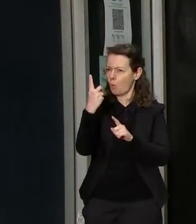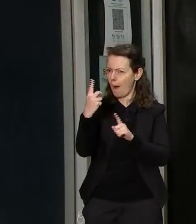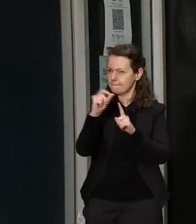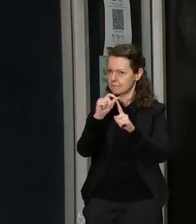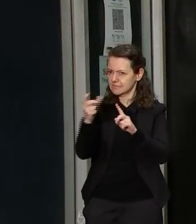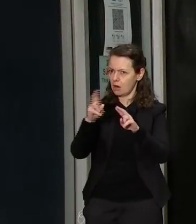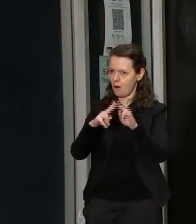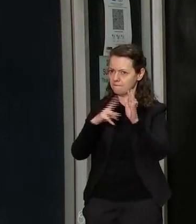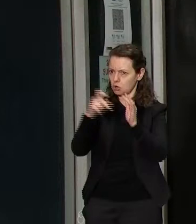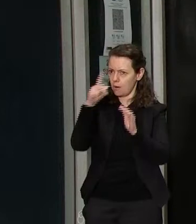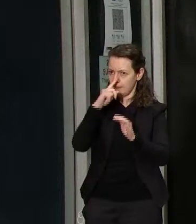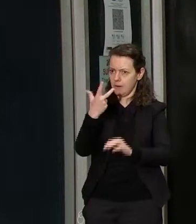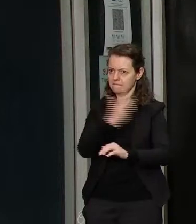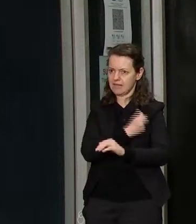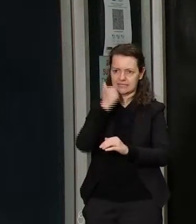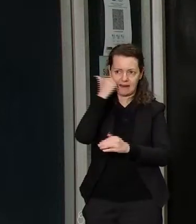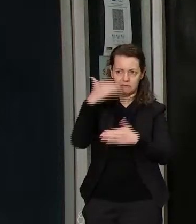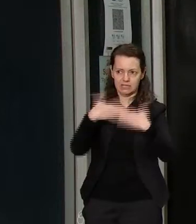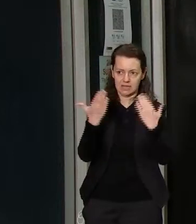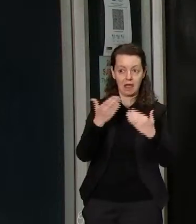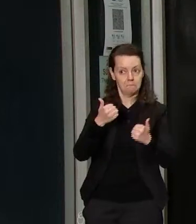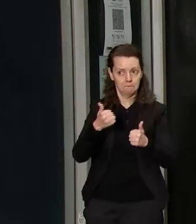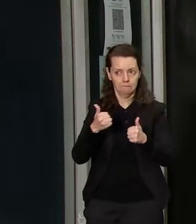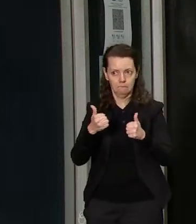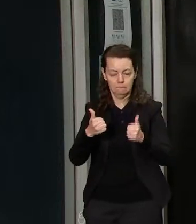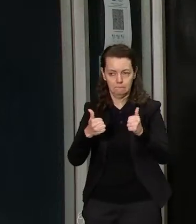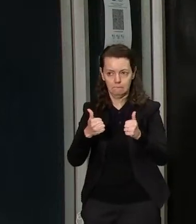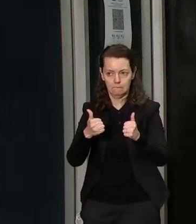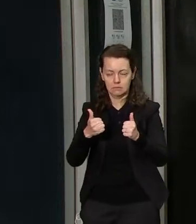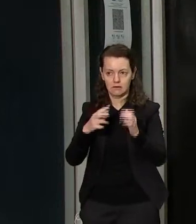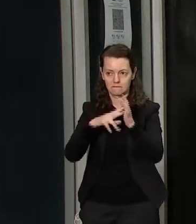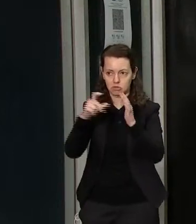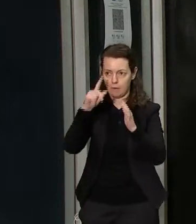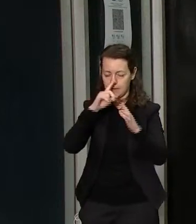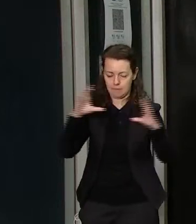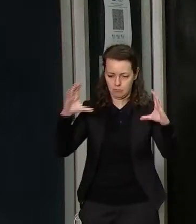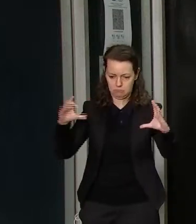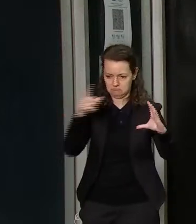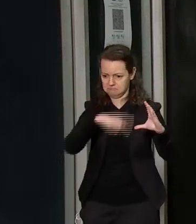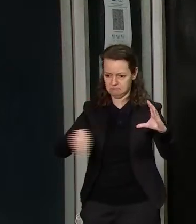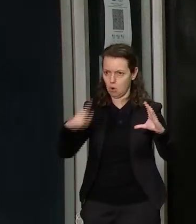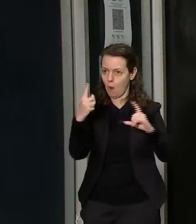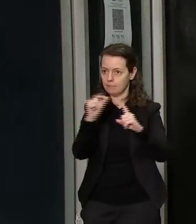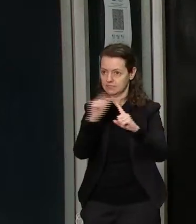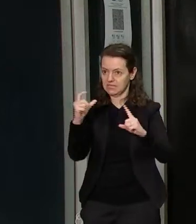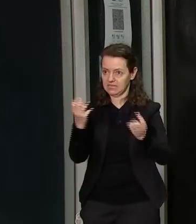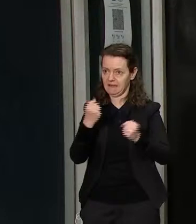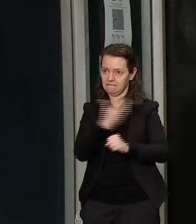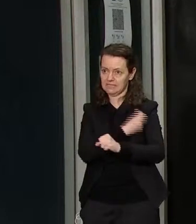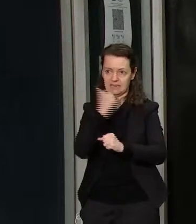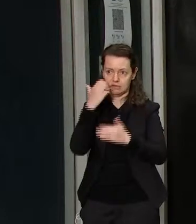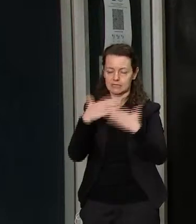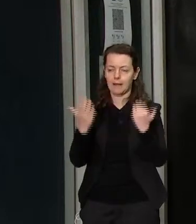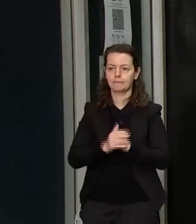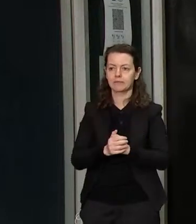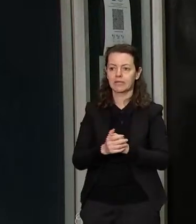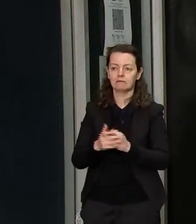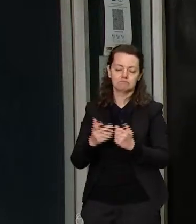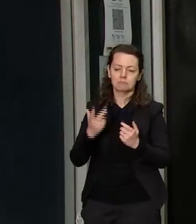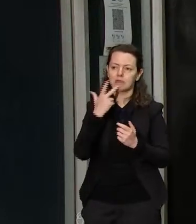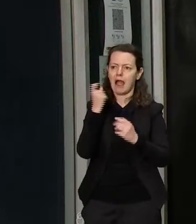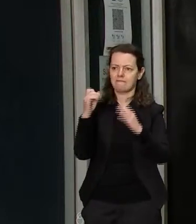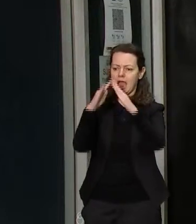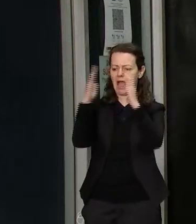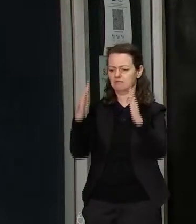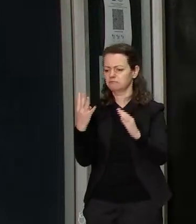There is that randomness about who that first case might be in the state. If they're in a household where most of that household is vaccinated, that